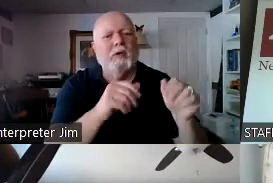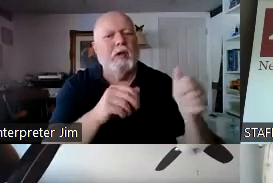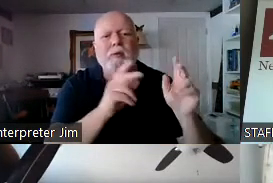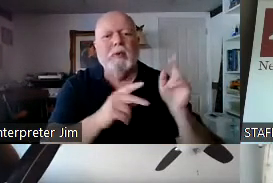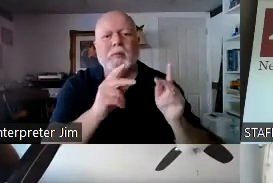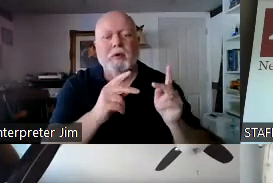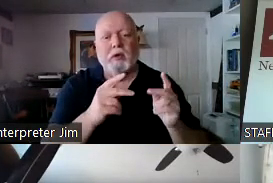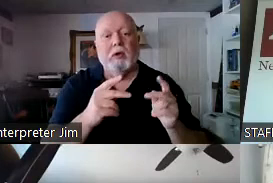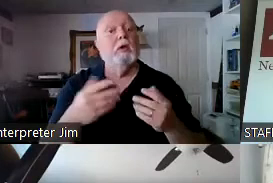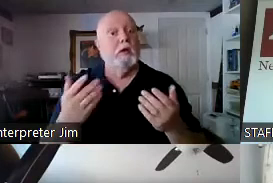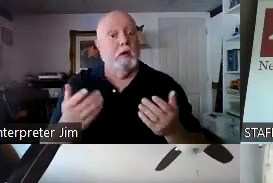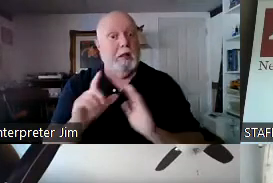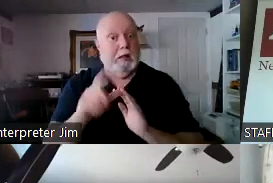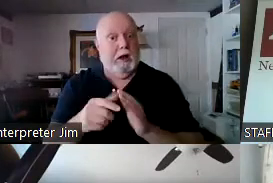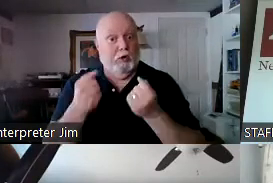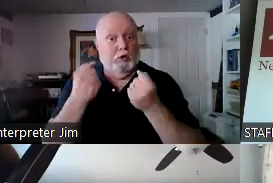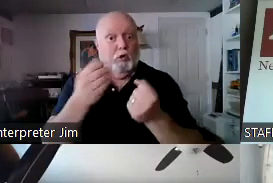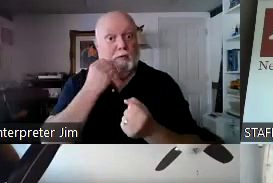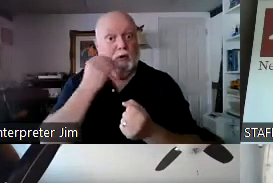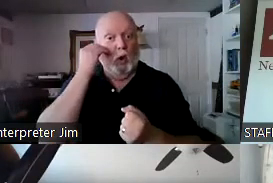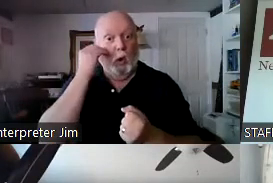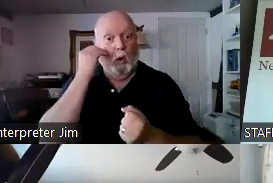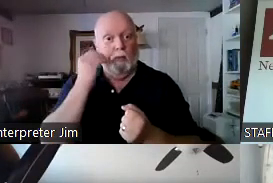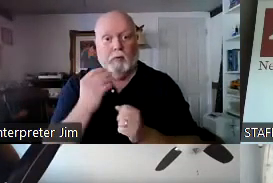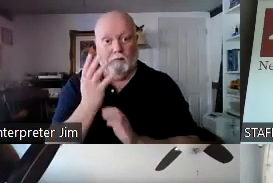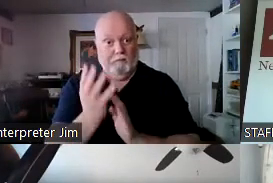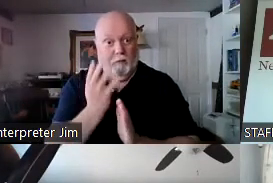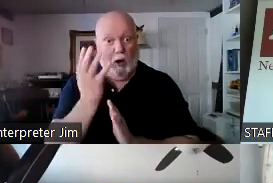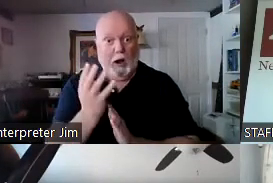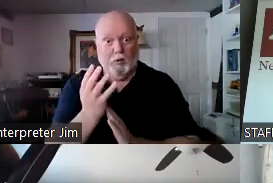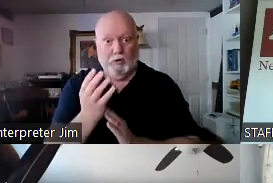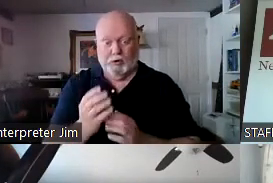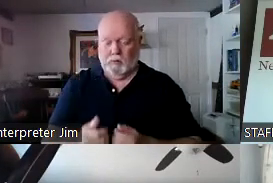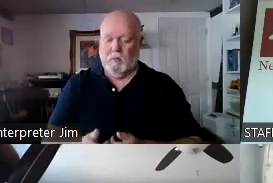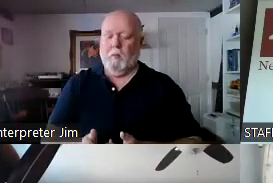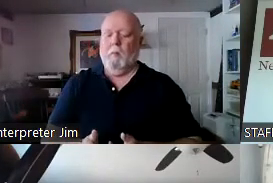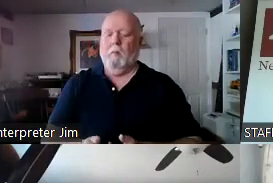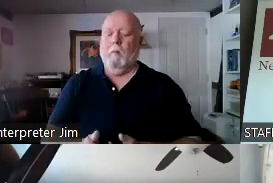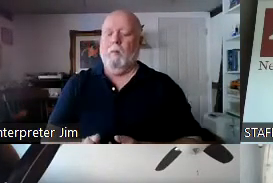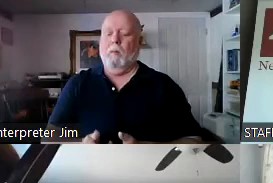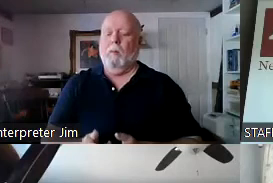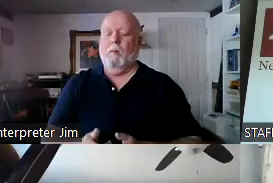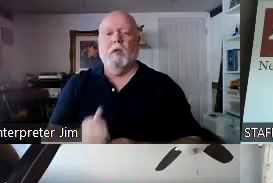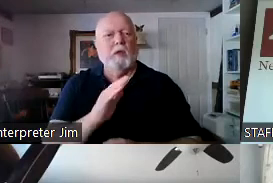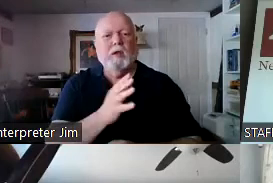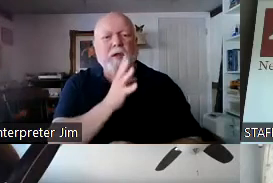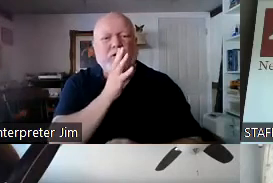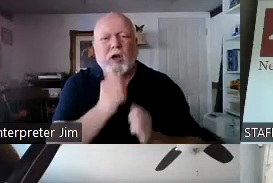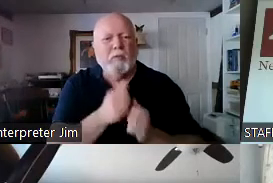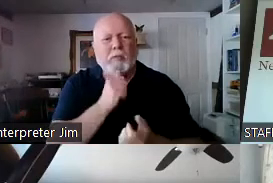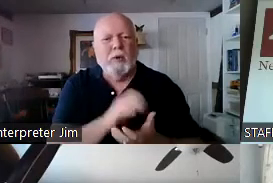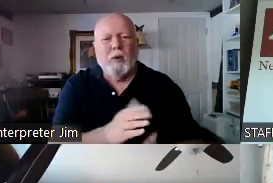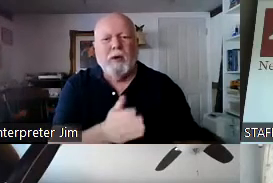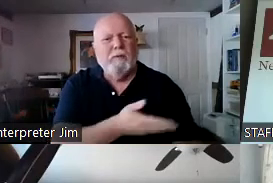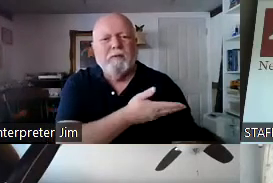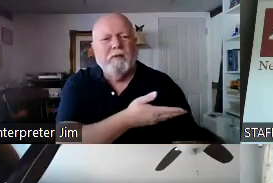4.5, 5 hour ride home from there. I sat on my phone the whole time, and I don't think we spoke much the whole time. So I was really disconnected. And